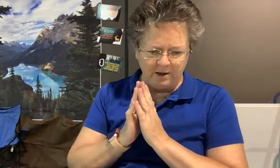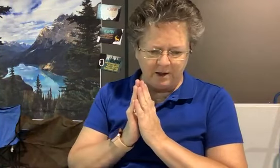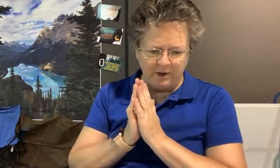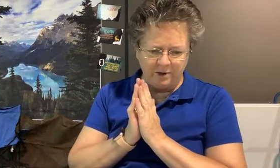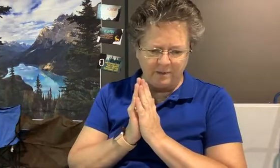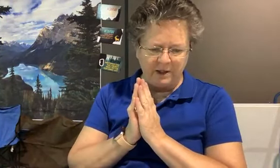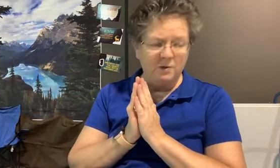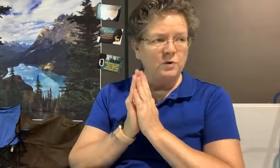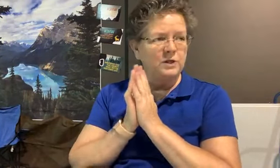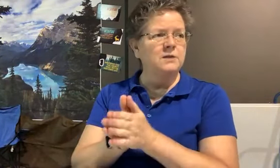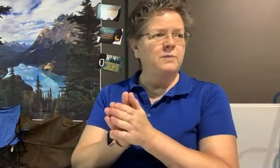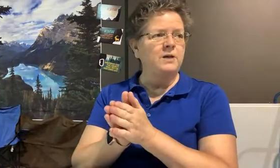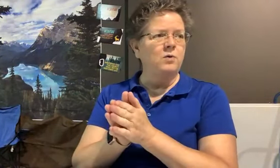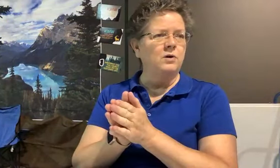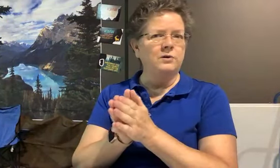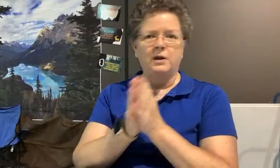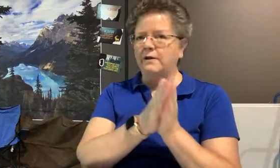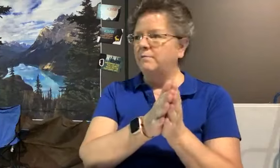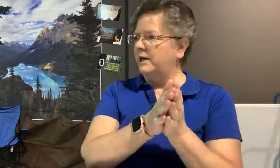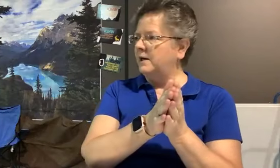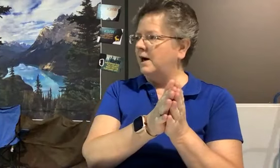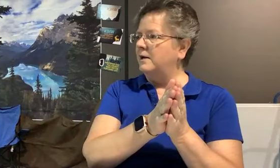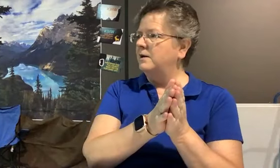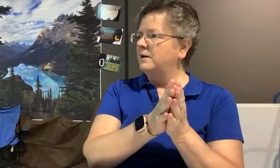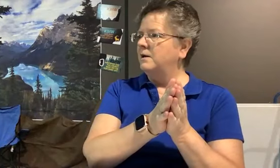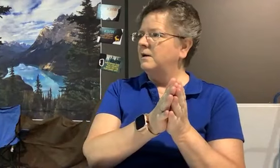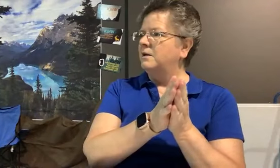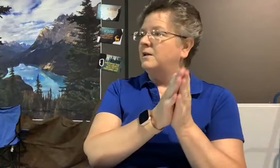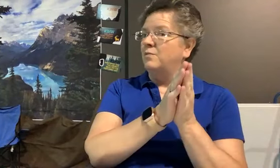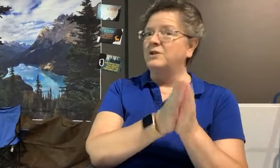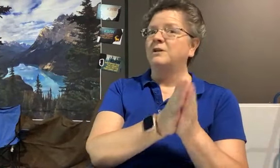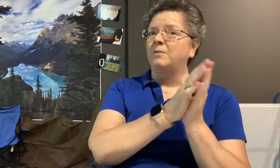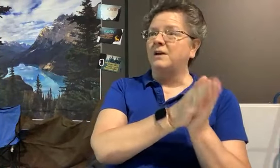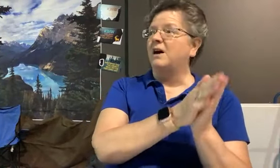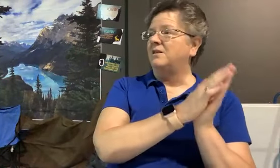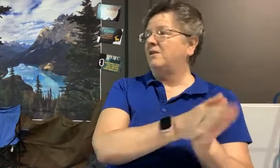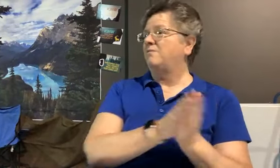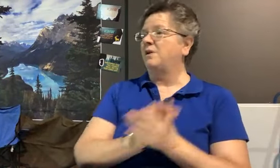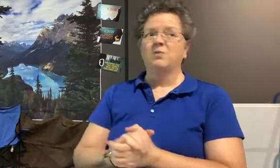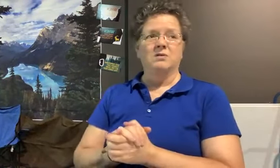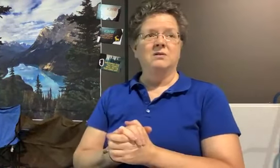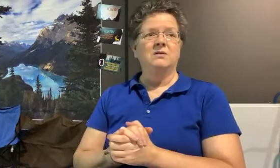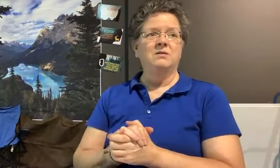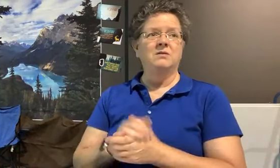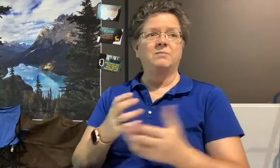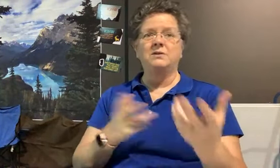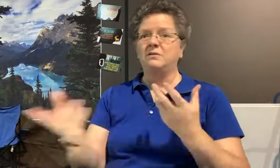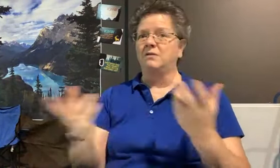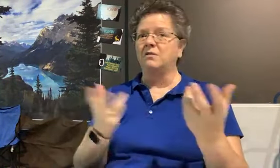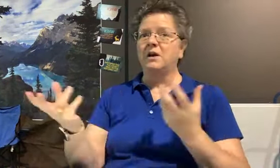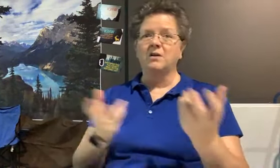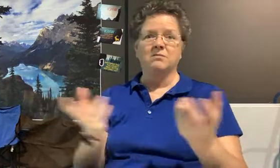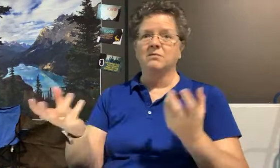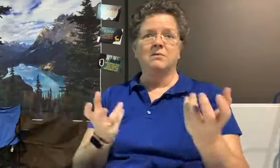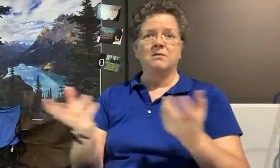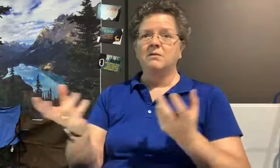I'd rather be rejected by the world and loved by God than rejected by God and loved by the world. But you only got